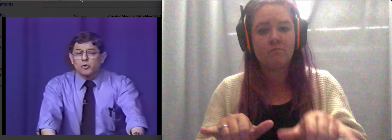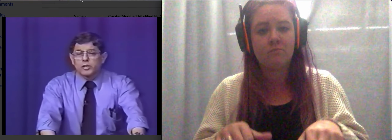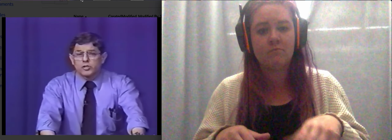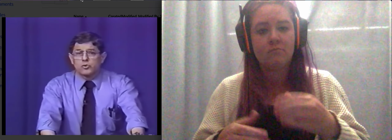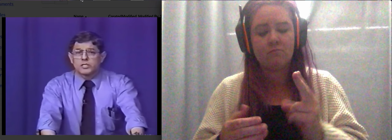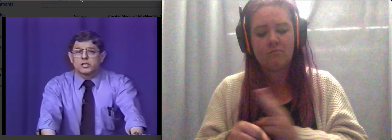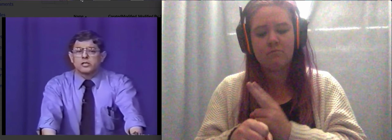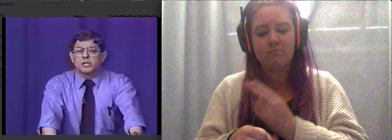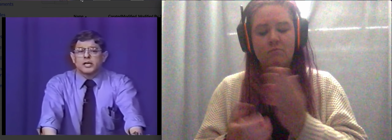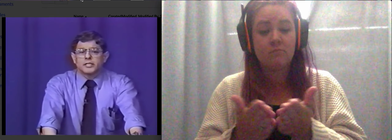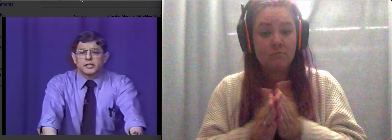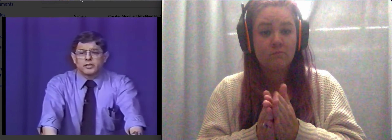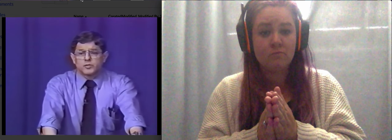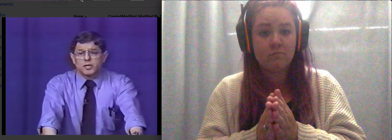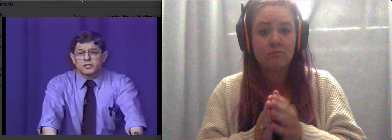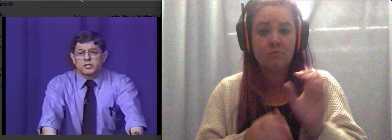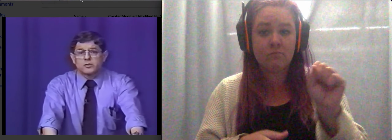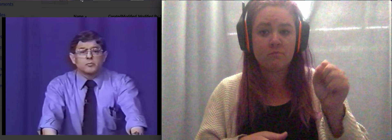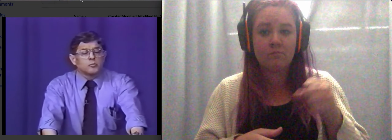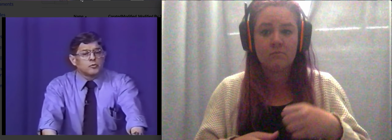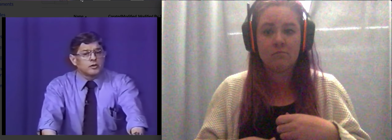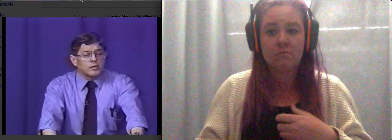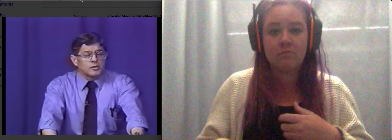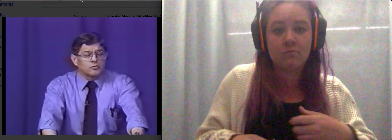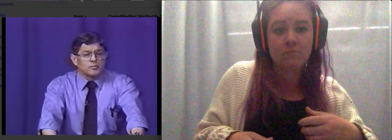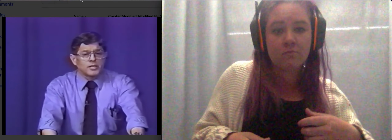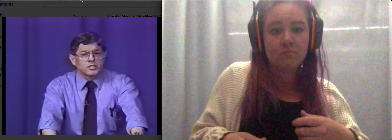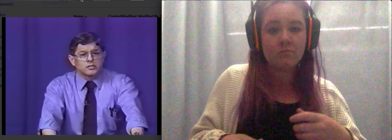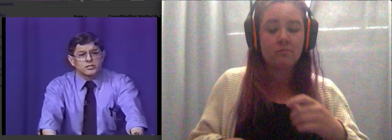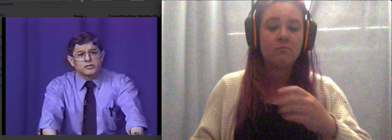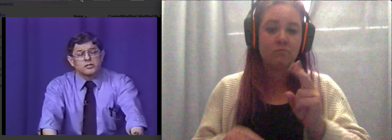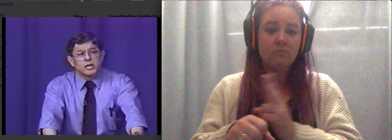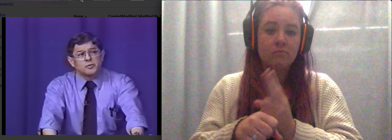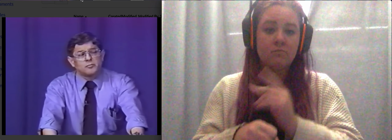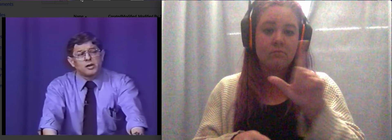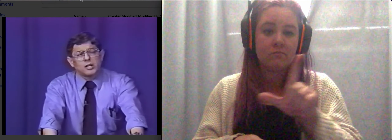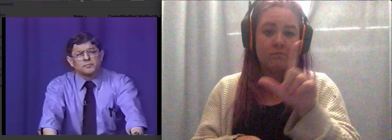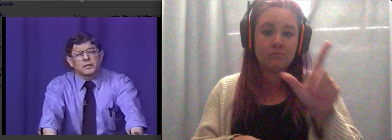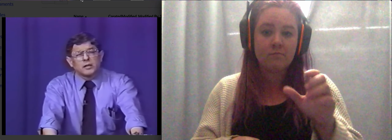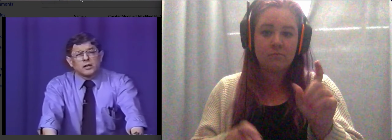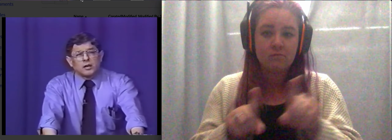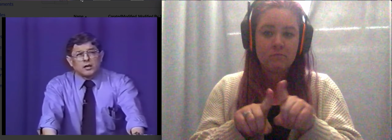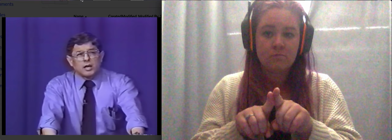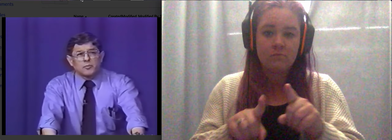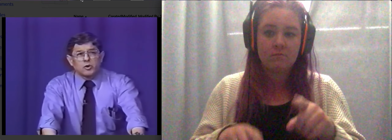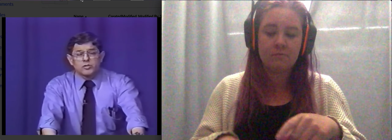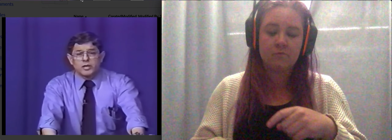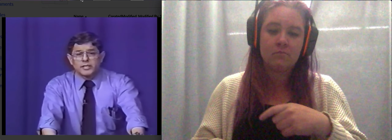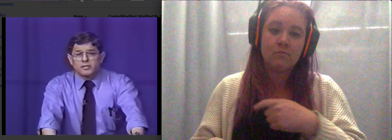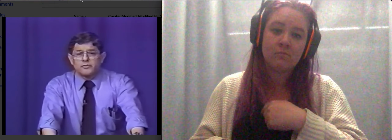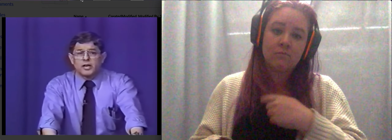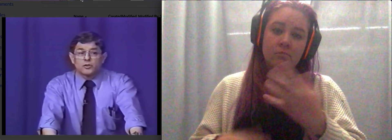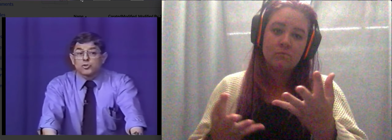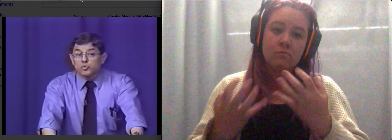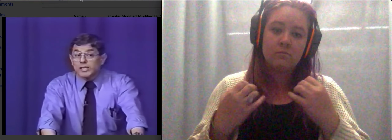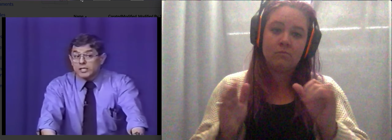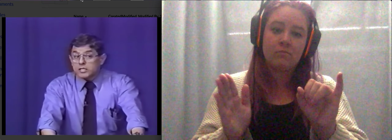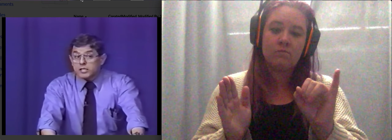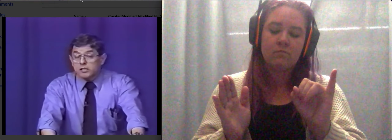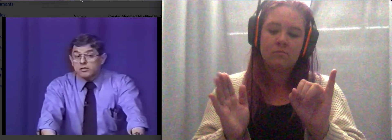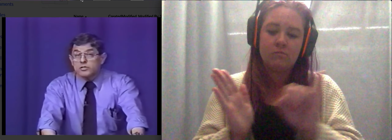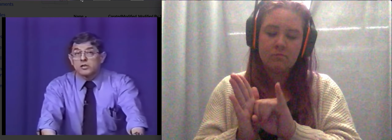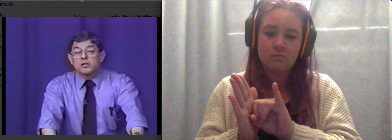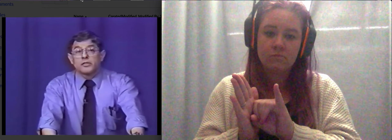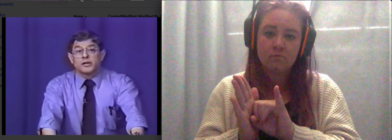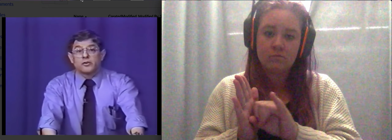as a good content area specialist, coming from a skill-centered type of model, I'm going to identify those reading skills